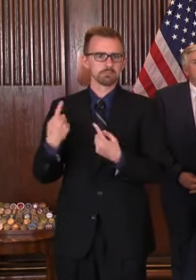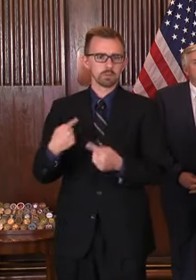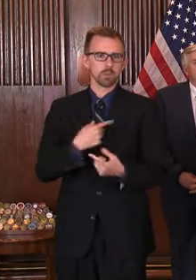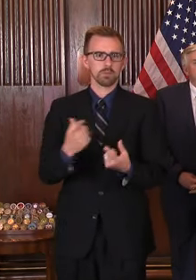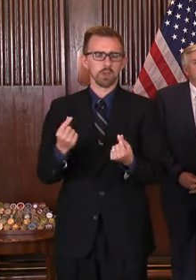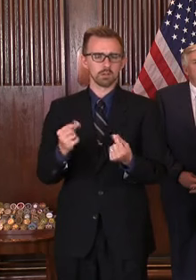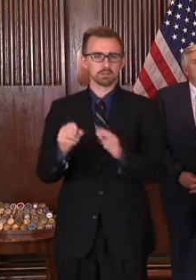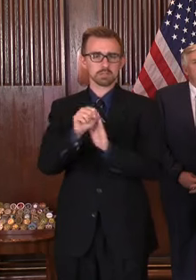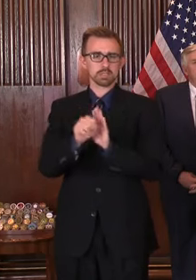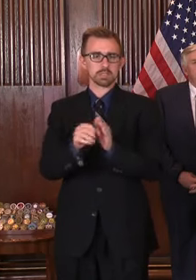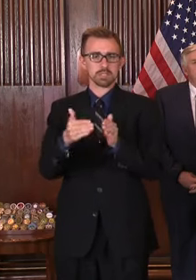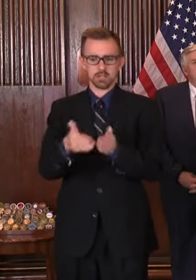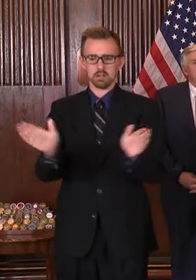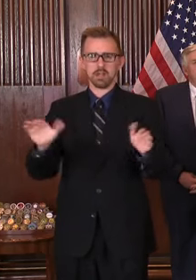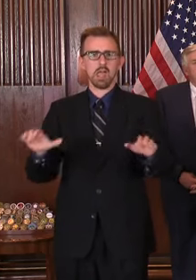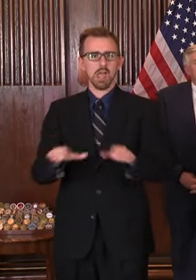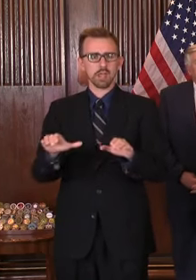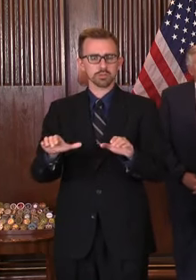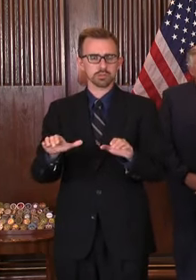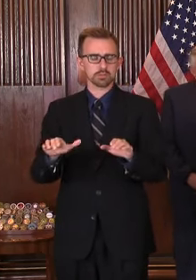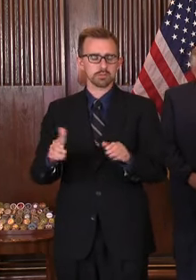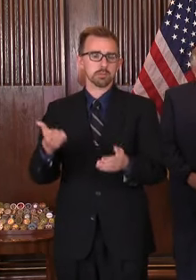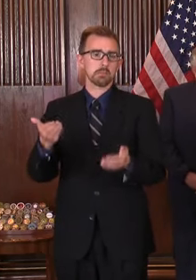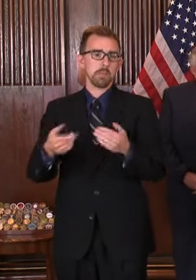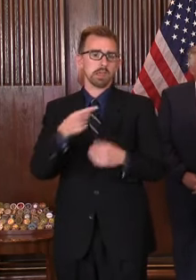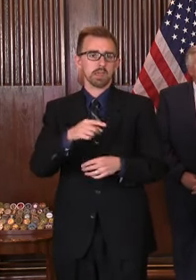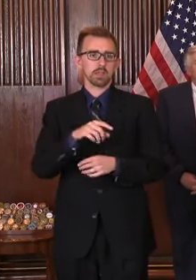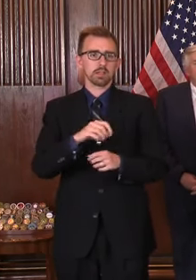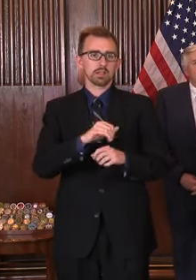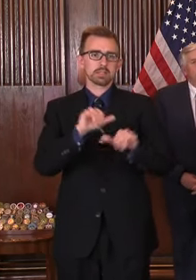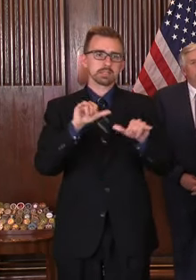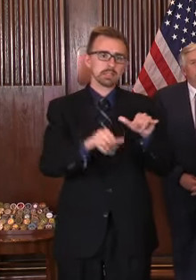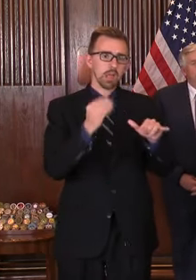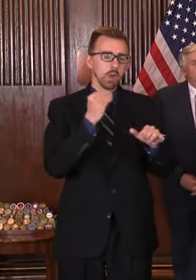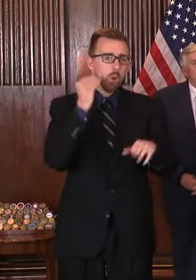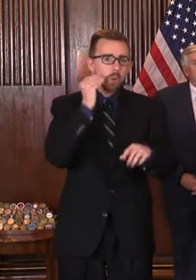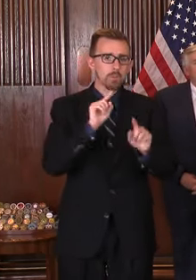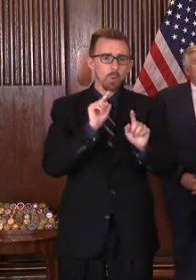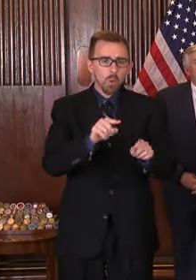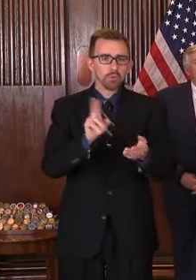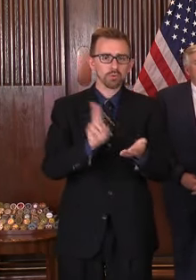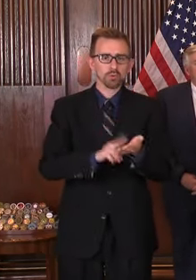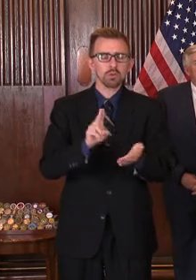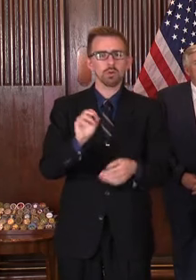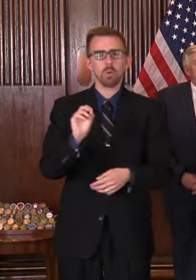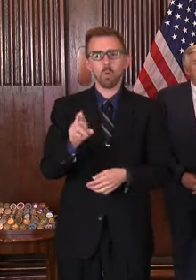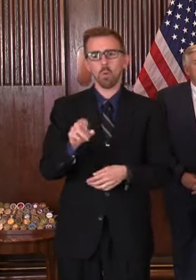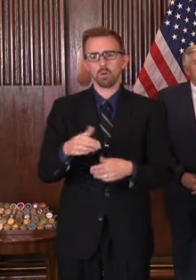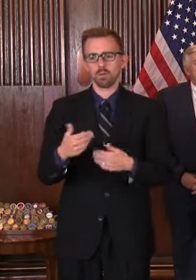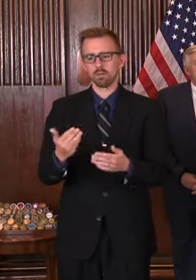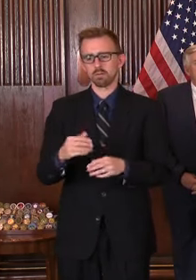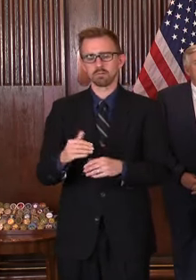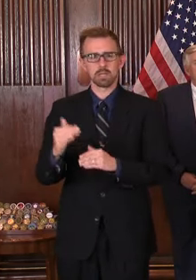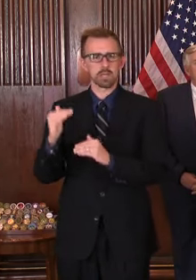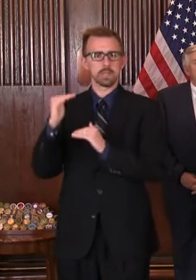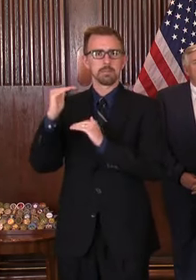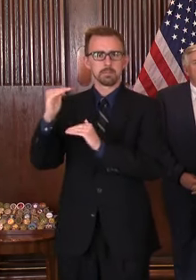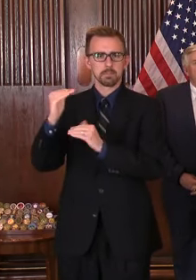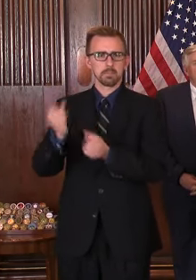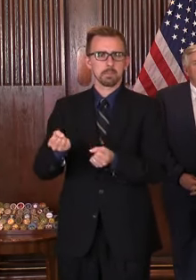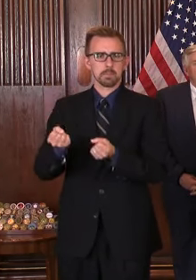done, statewide action, whether it be shelter at home ordinances or whether it be restrictions